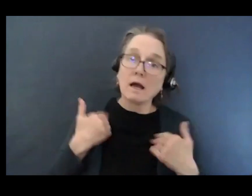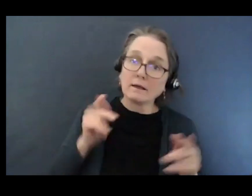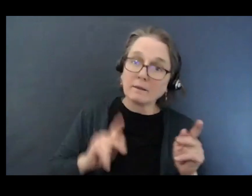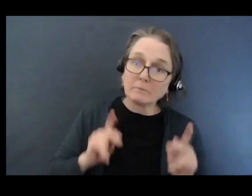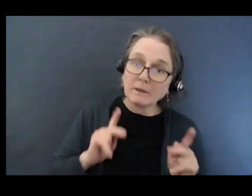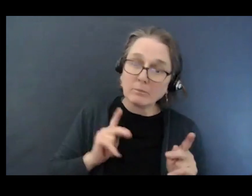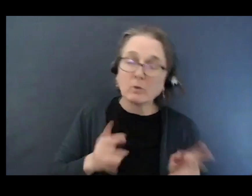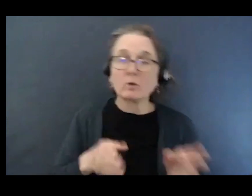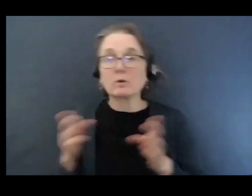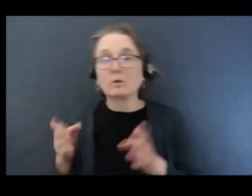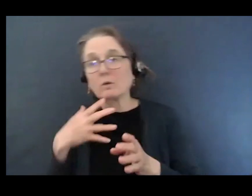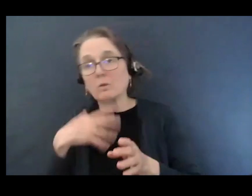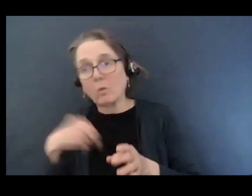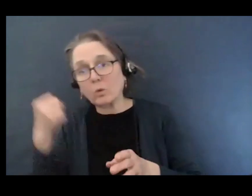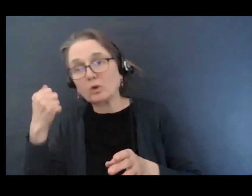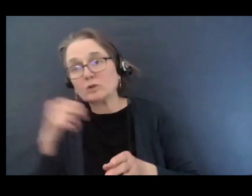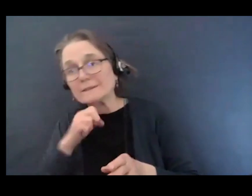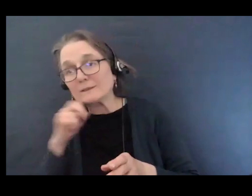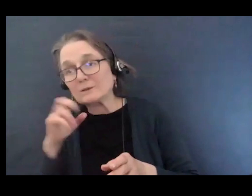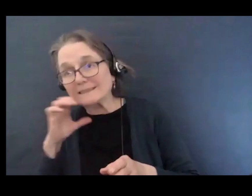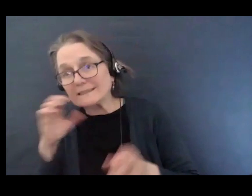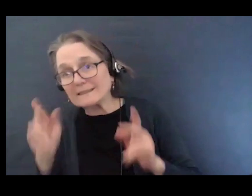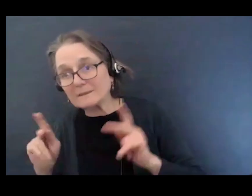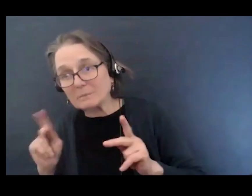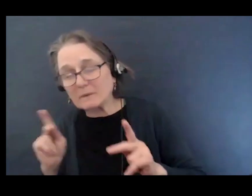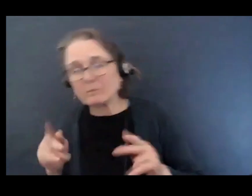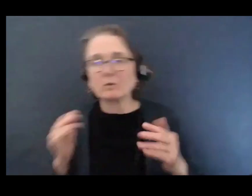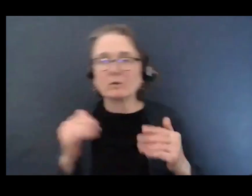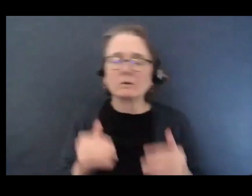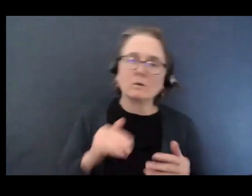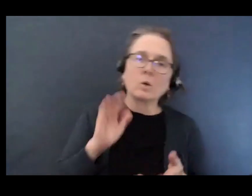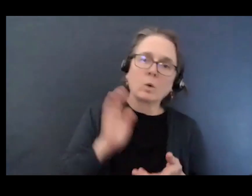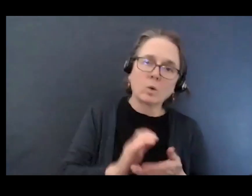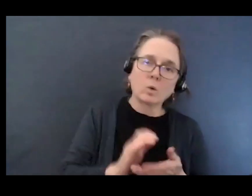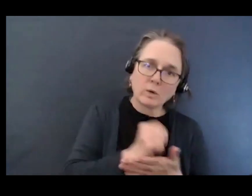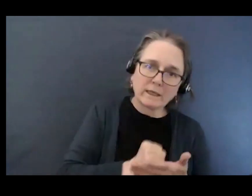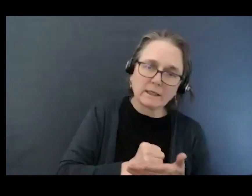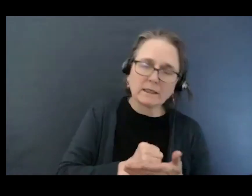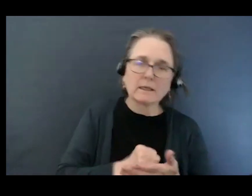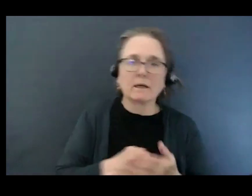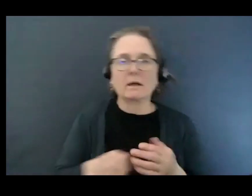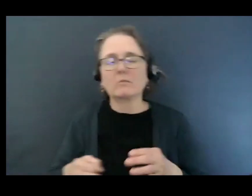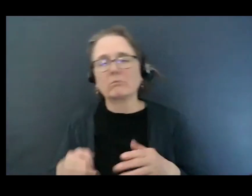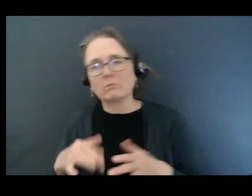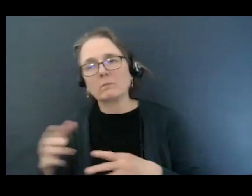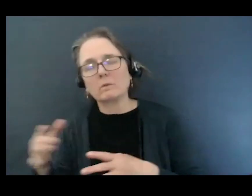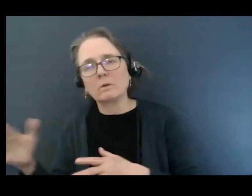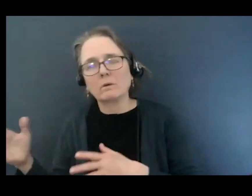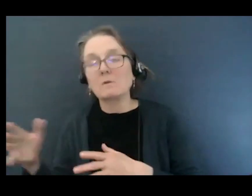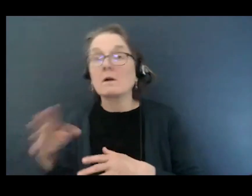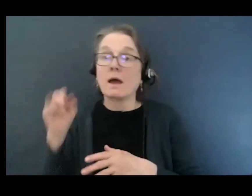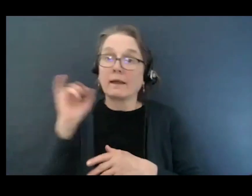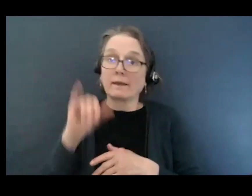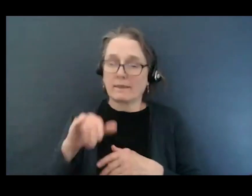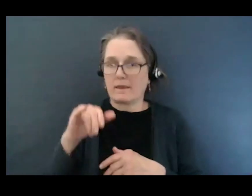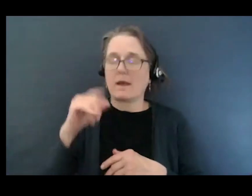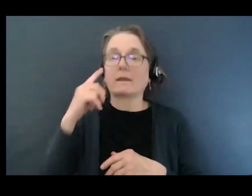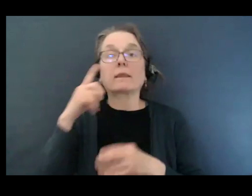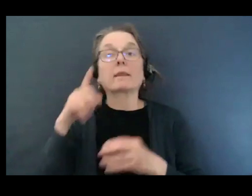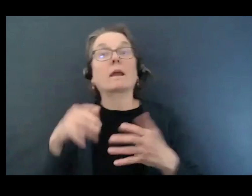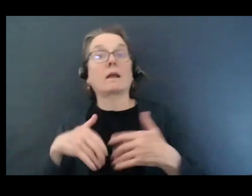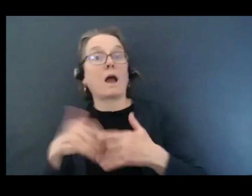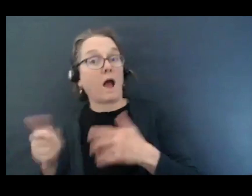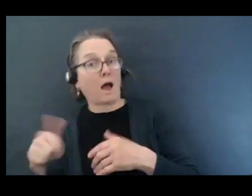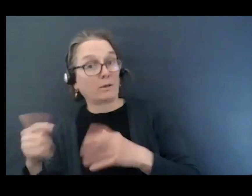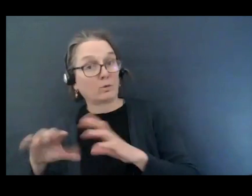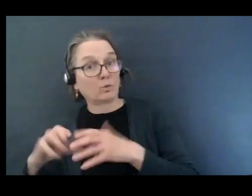versus low income? And coming from Arlington, quite a population of those who prioritize environmentally sustainable